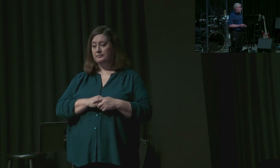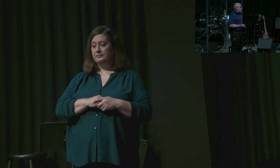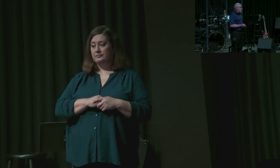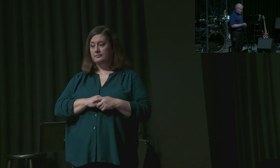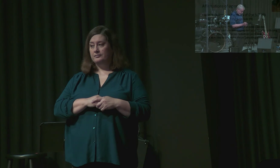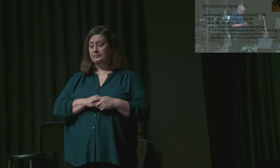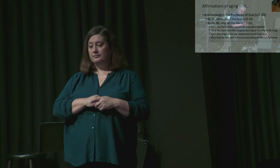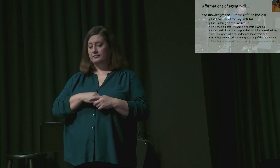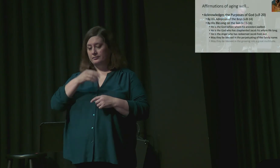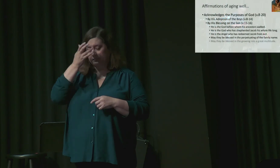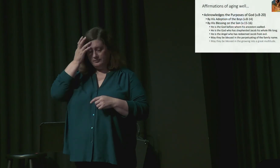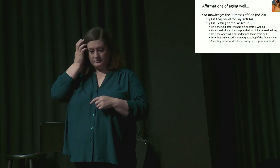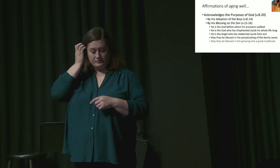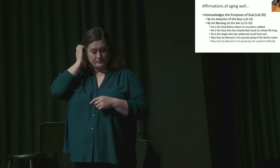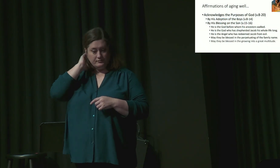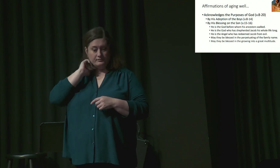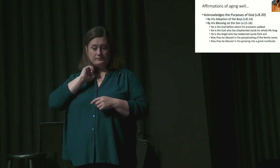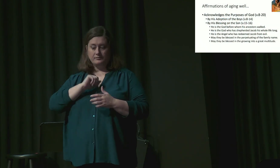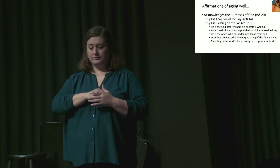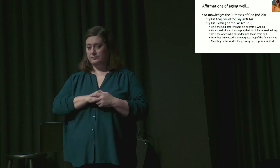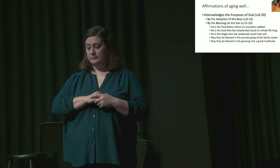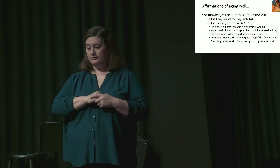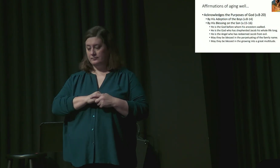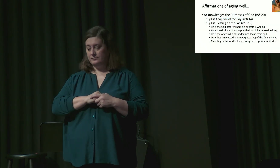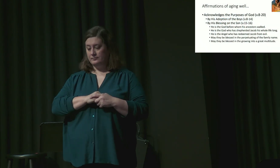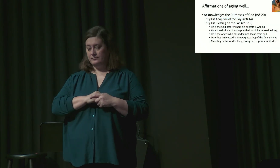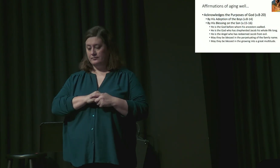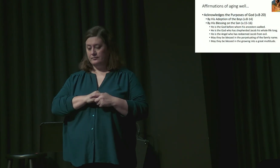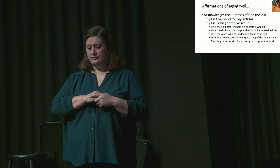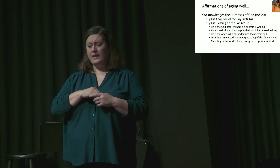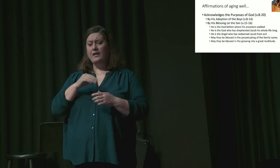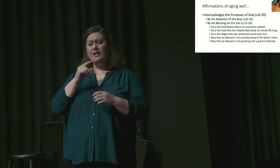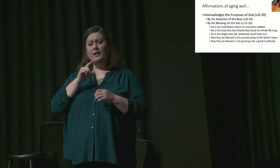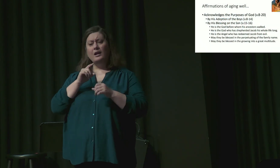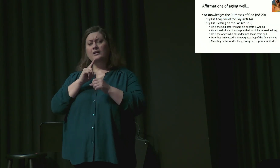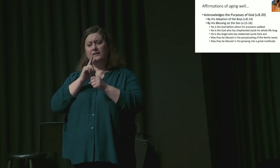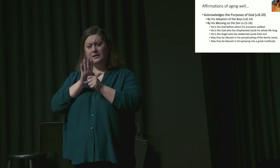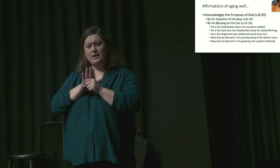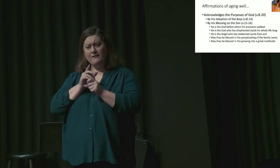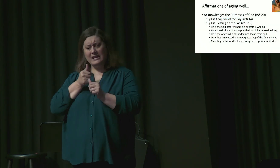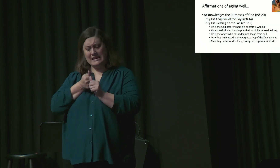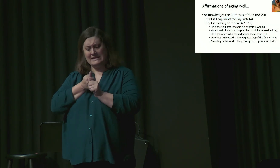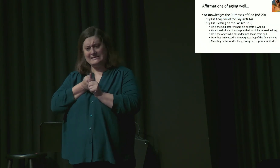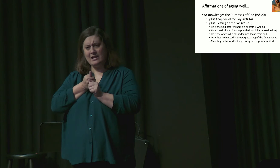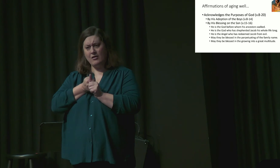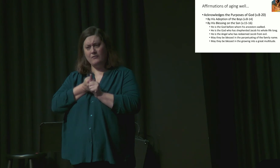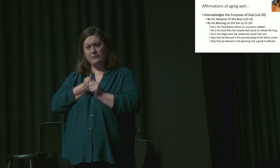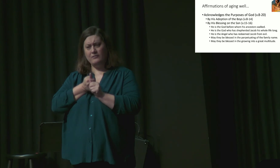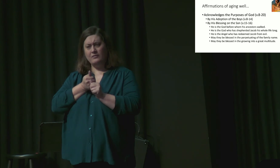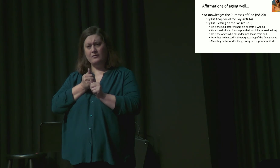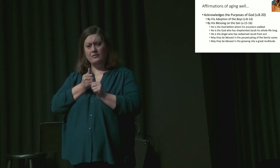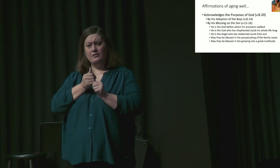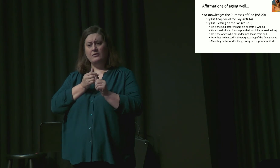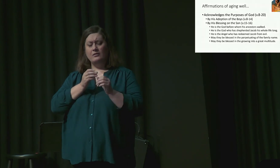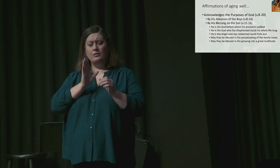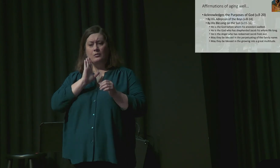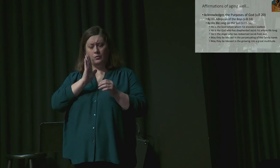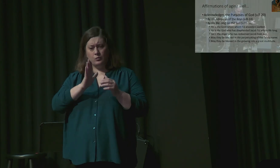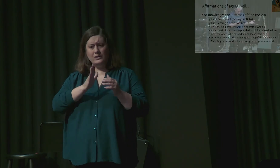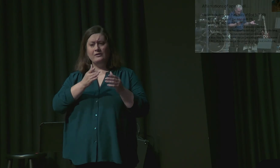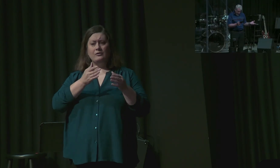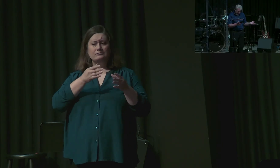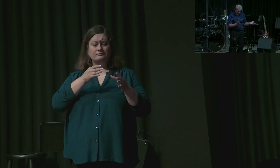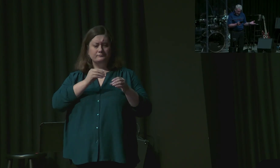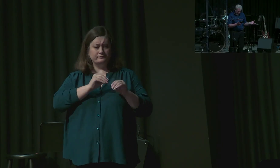sees all the sons of Abraham as becoming a great nation and a greater multitude, Jacob's blessing